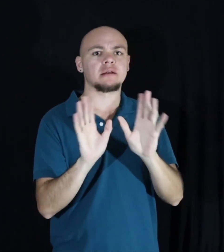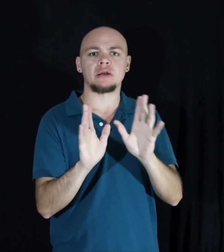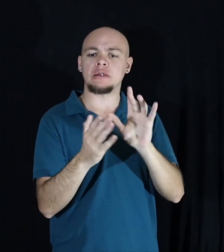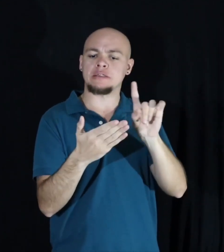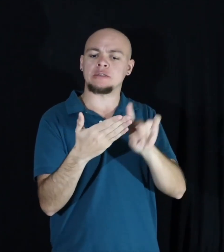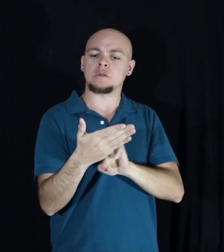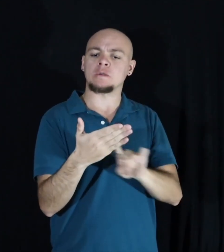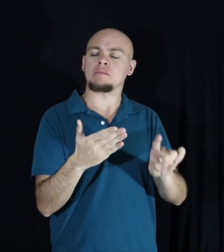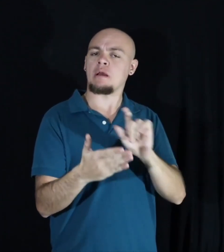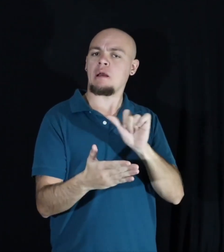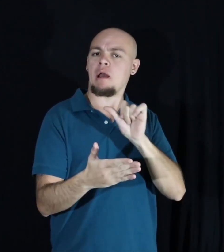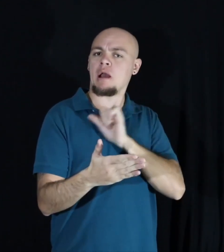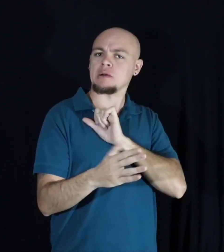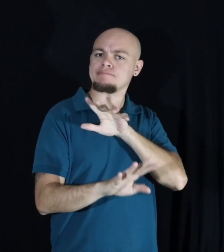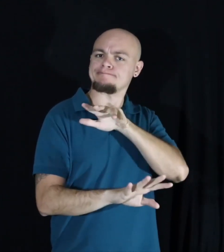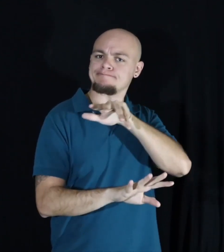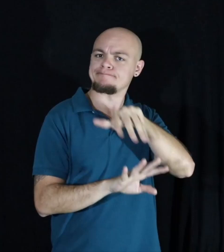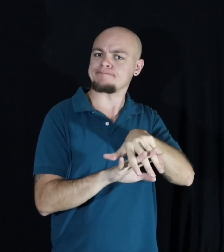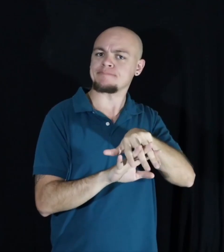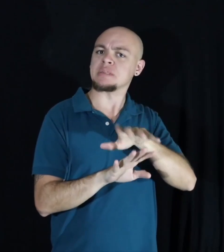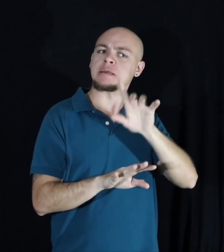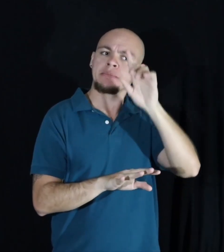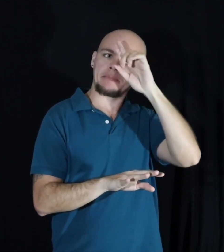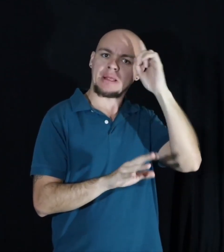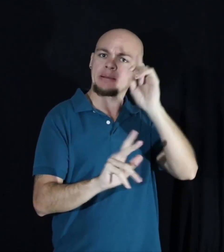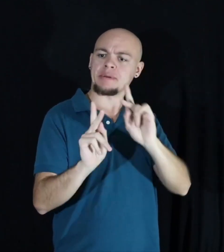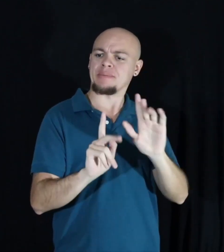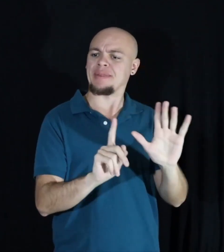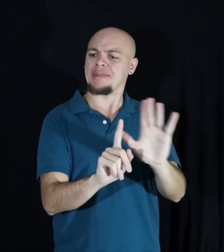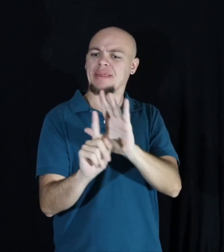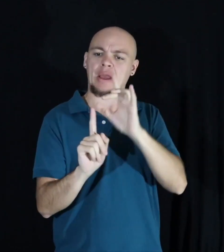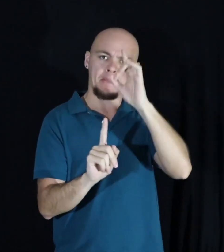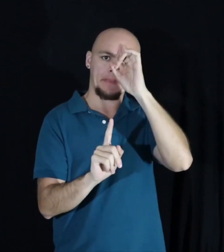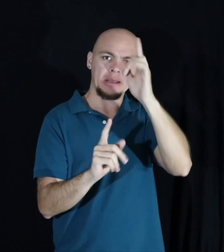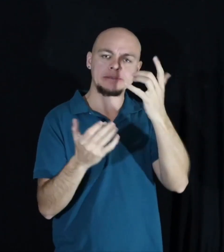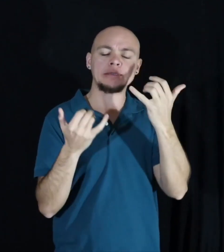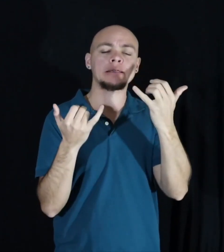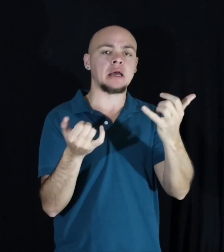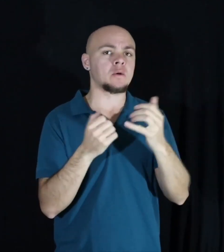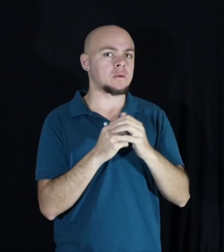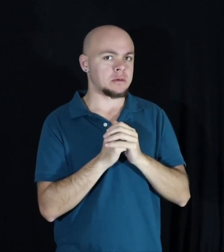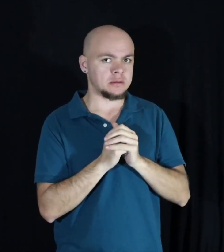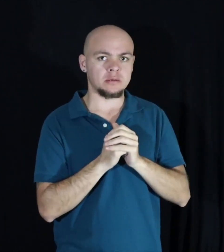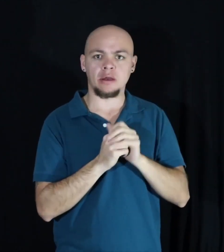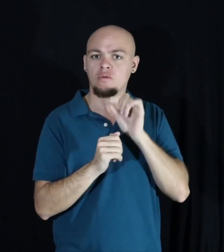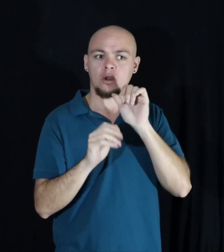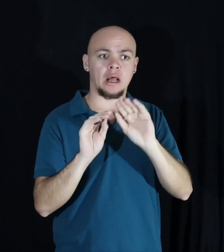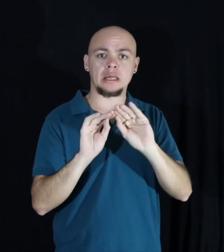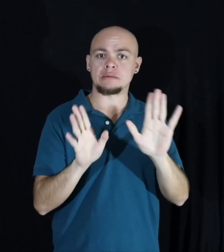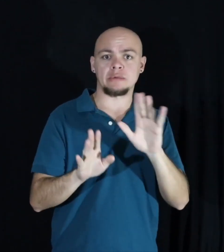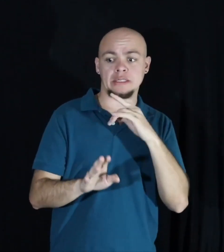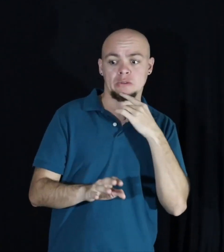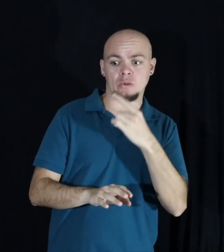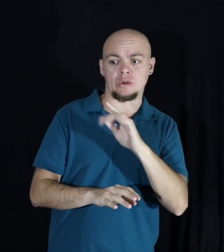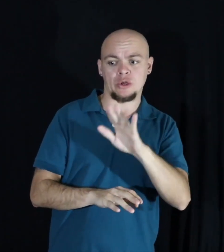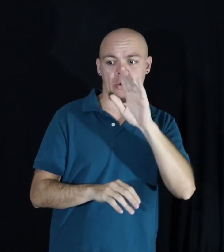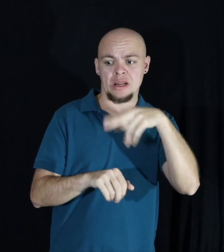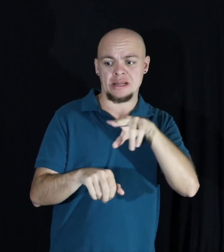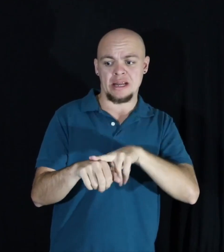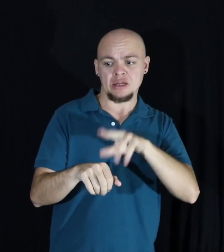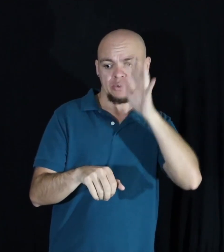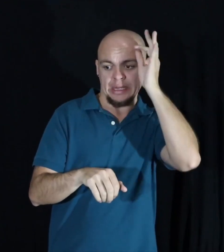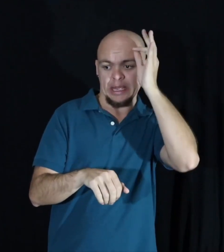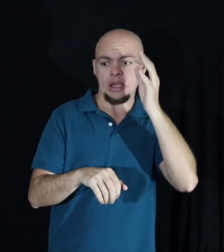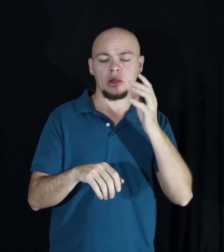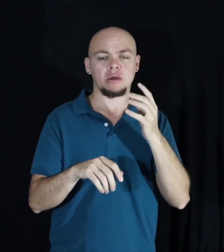discriminatory attitudes have been deeply ingrained in the minds of Black people everywhere, to the extent that, even if we're not explicitly told that our natural hair is not